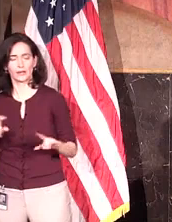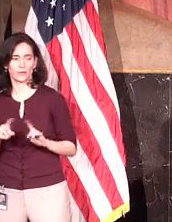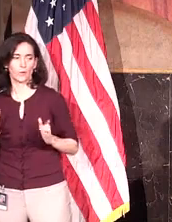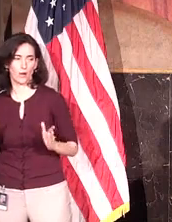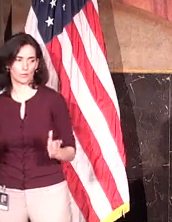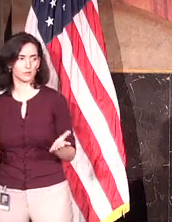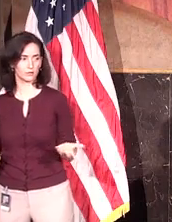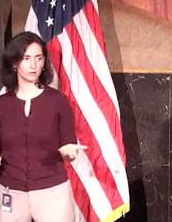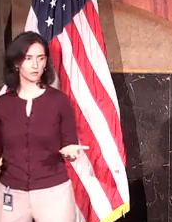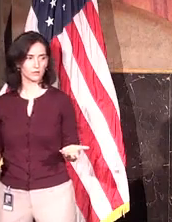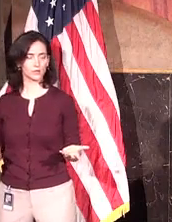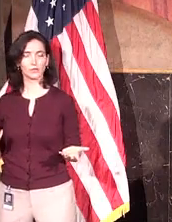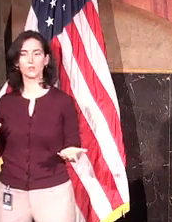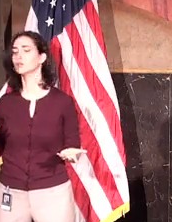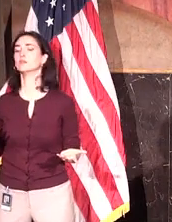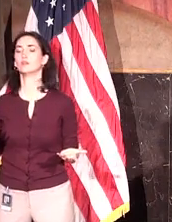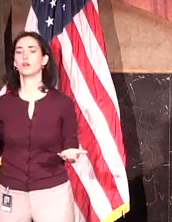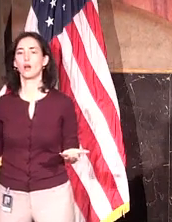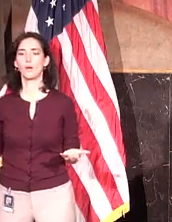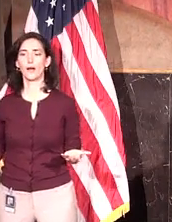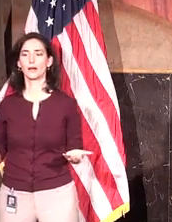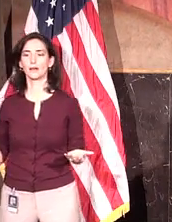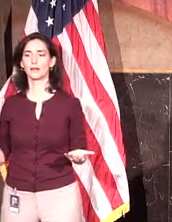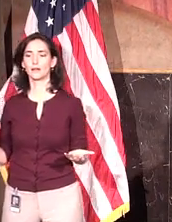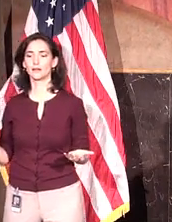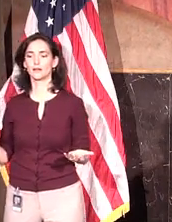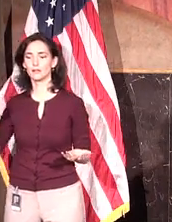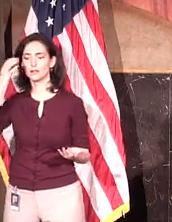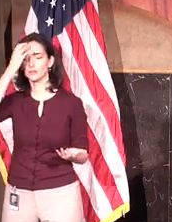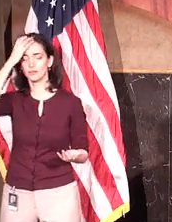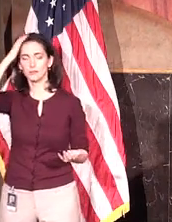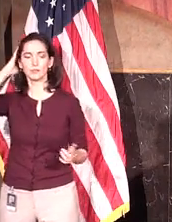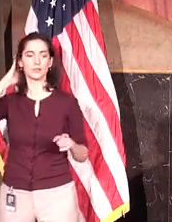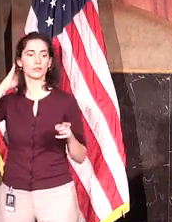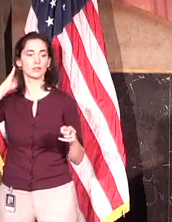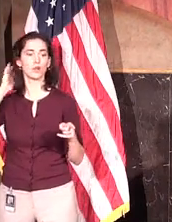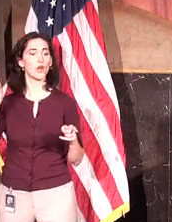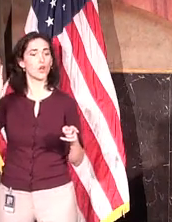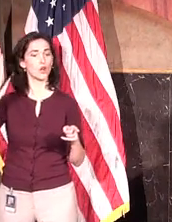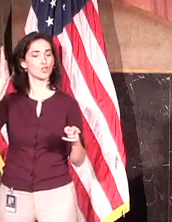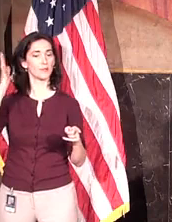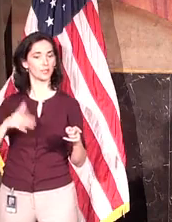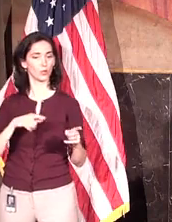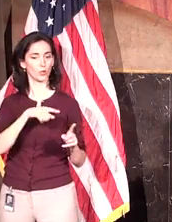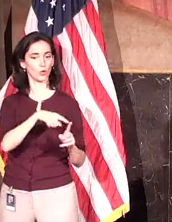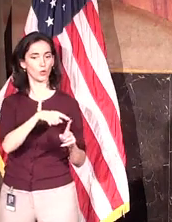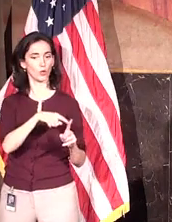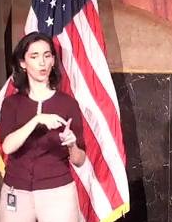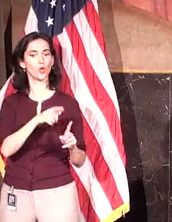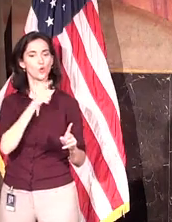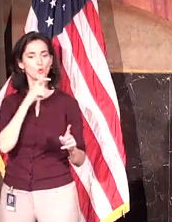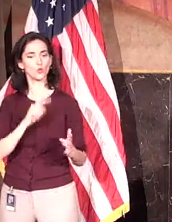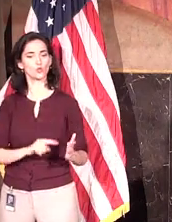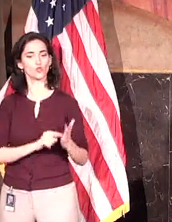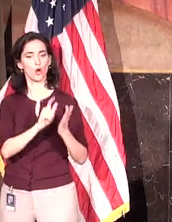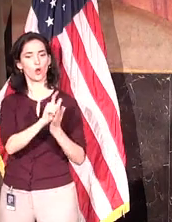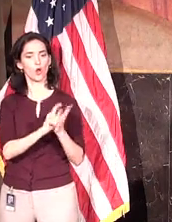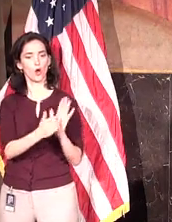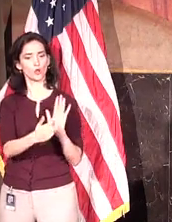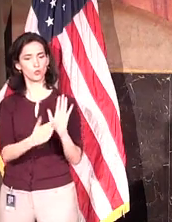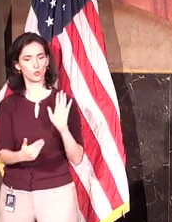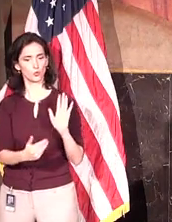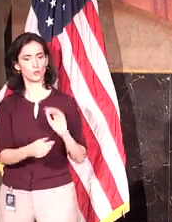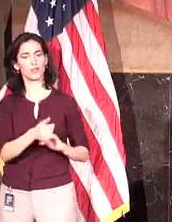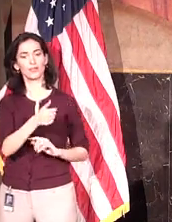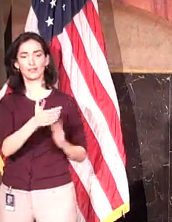Because it's sort of odd, but because the Speaker is actually the one who initiated the litigation. He's a